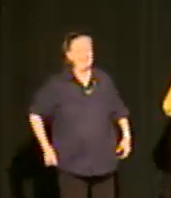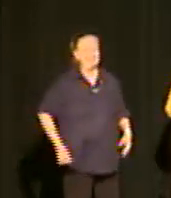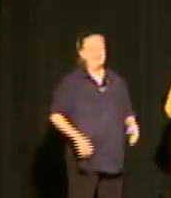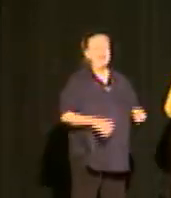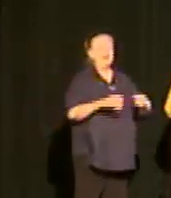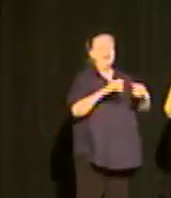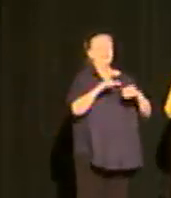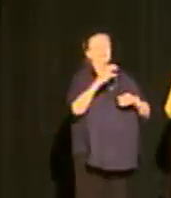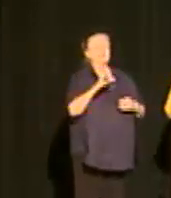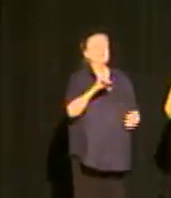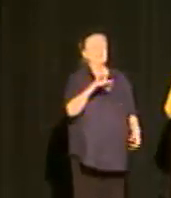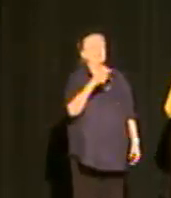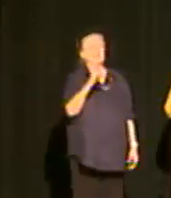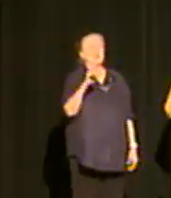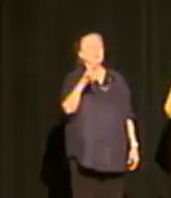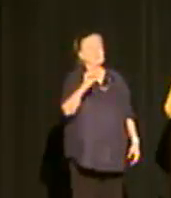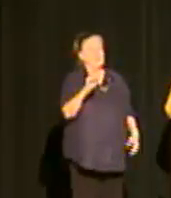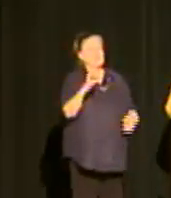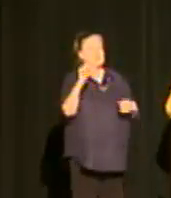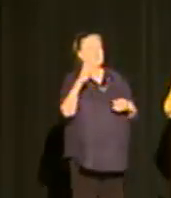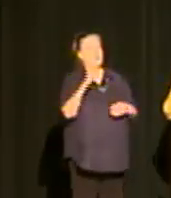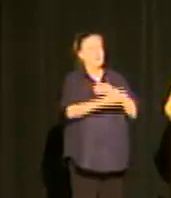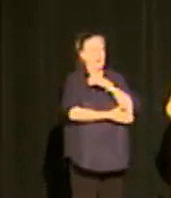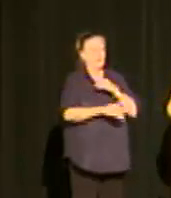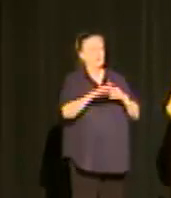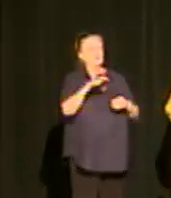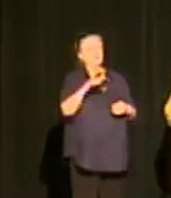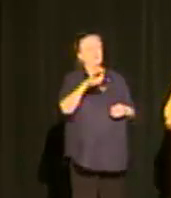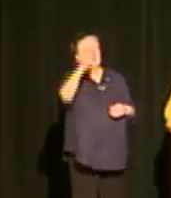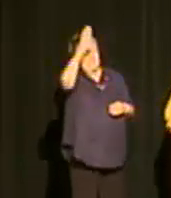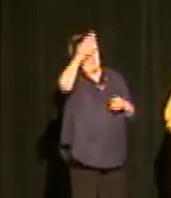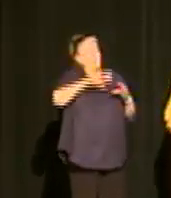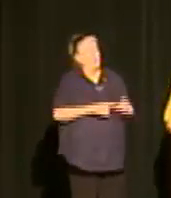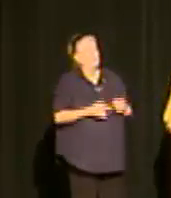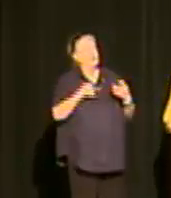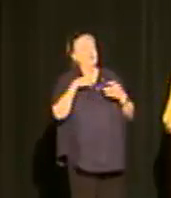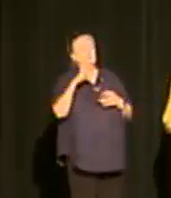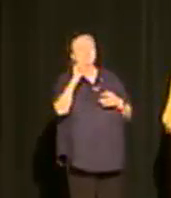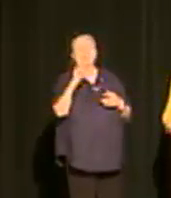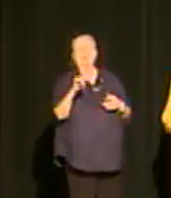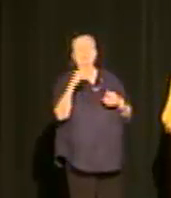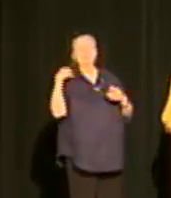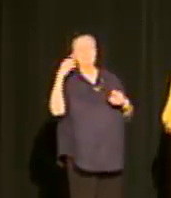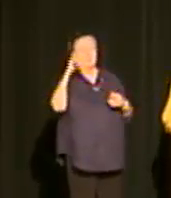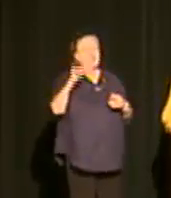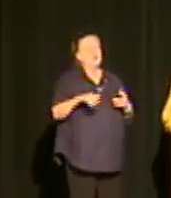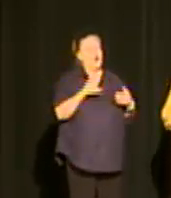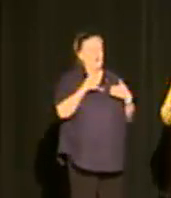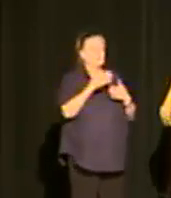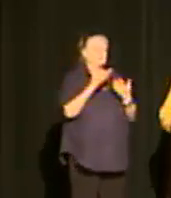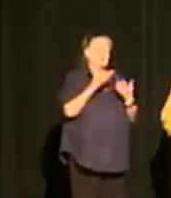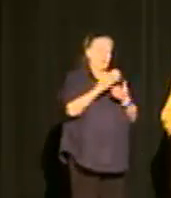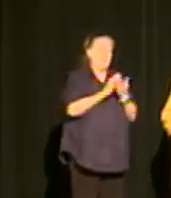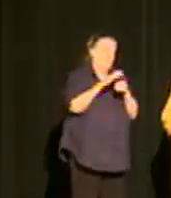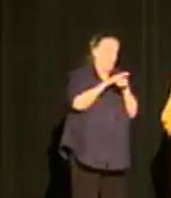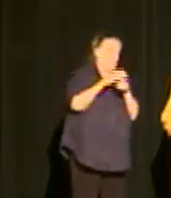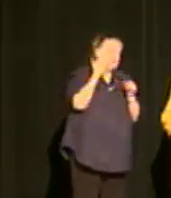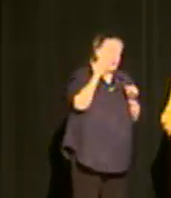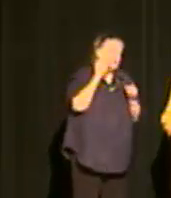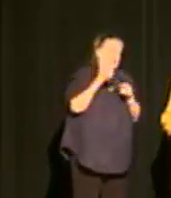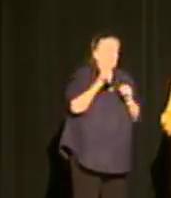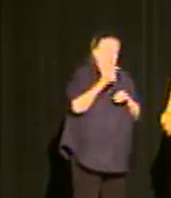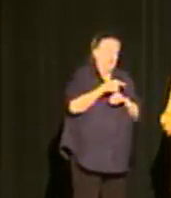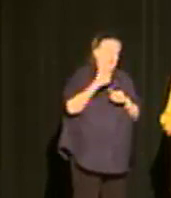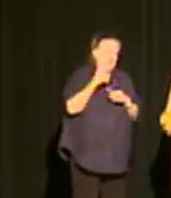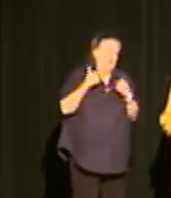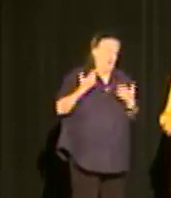Okay, Chris Childers with the Santa Barbara County Fire Department. I'm a battalion chief with the department, so I do have some local knowledge. I've been here a few days.